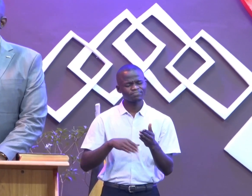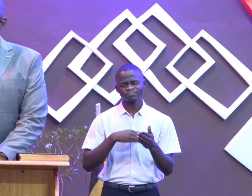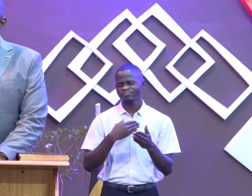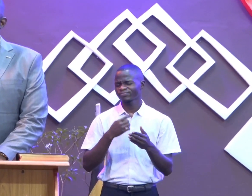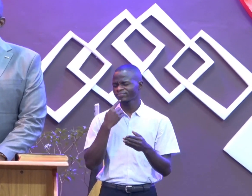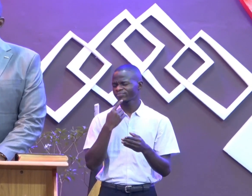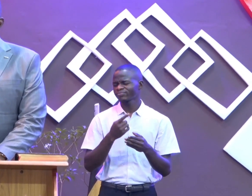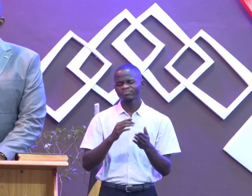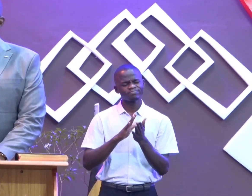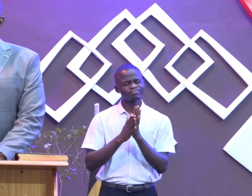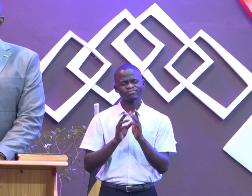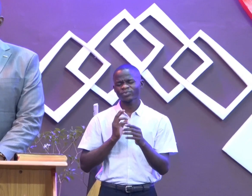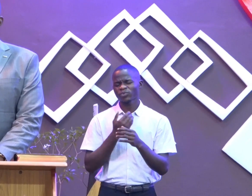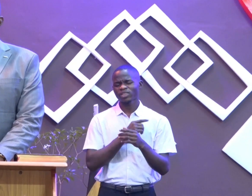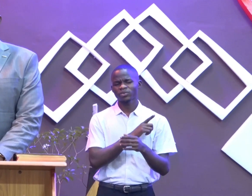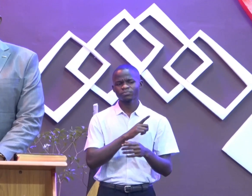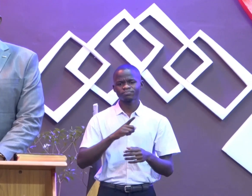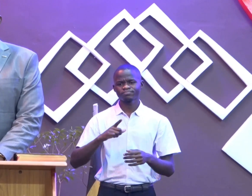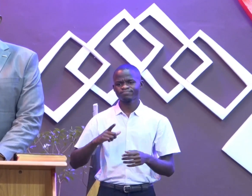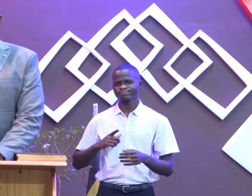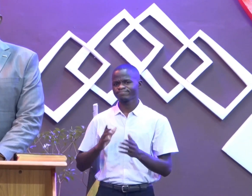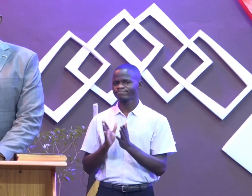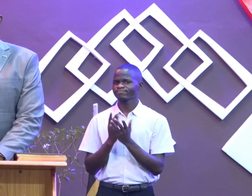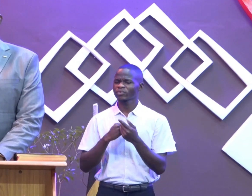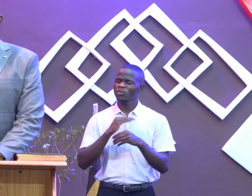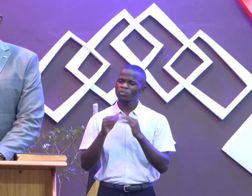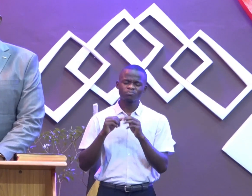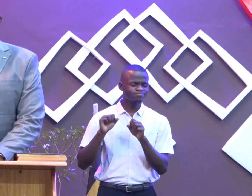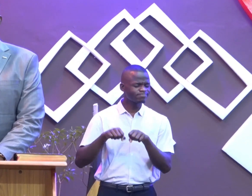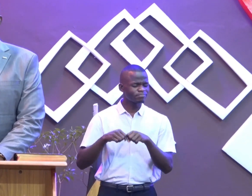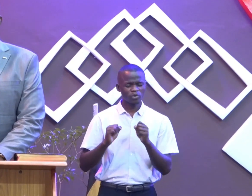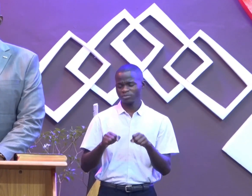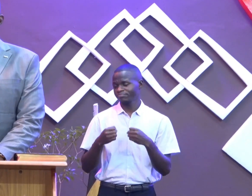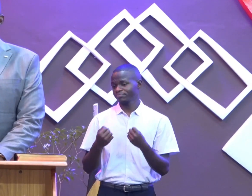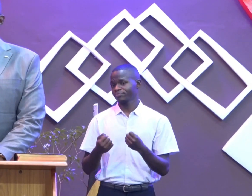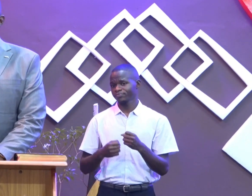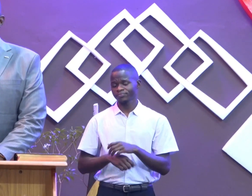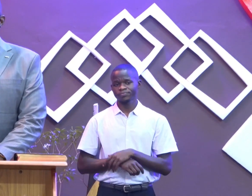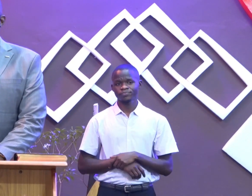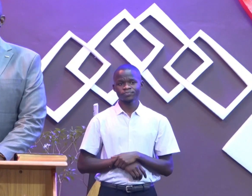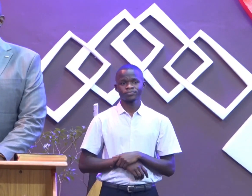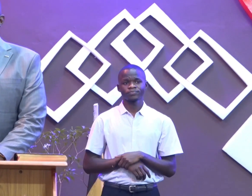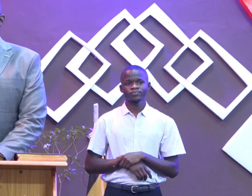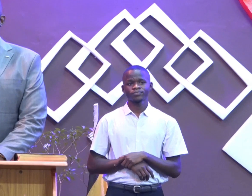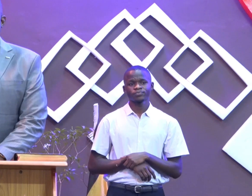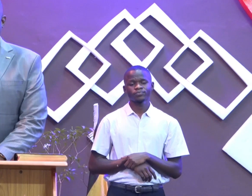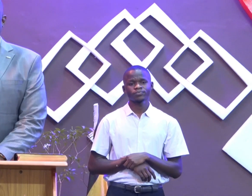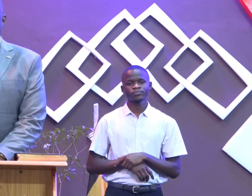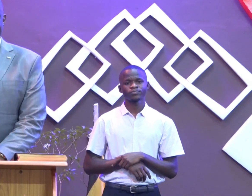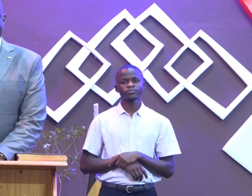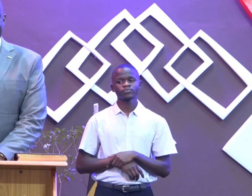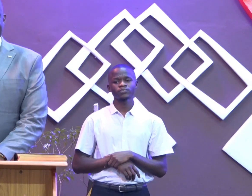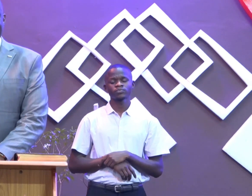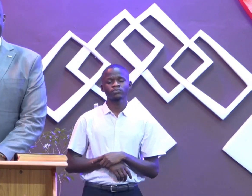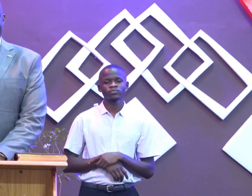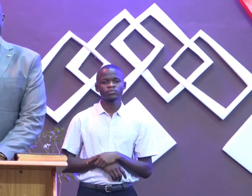Bind us together, Lord. Bind us together, Lord, with cords that cannot be broken. And there is that song that talks about binding us